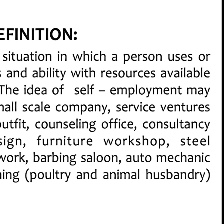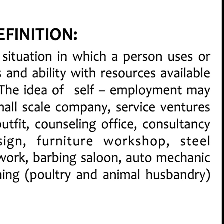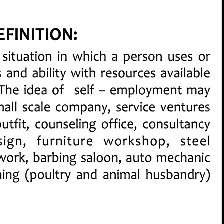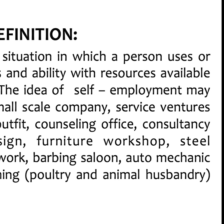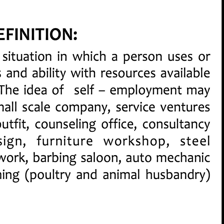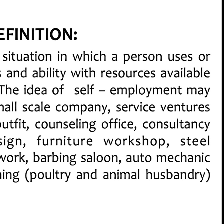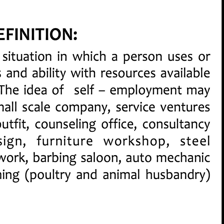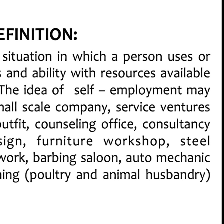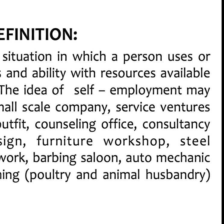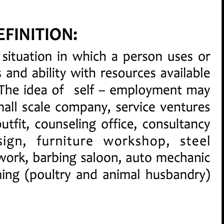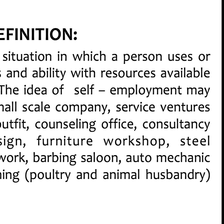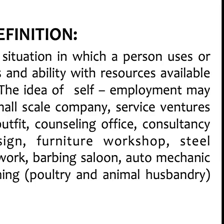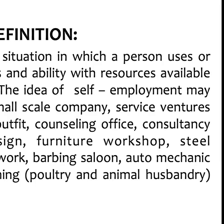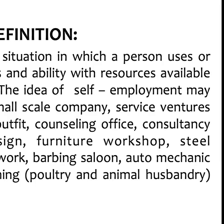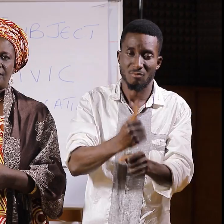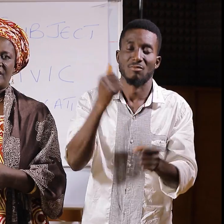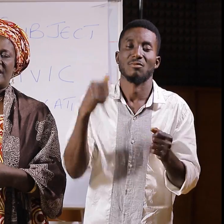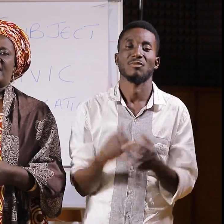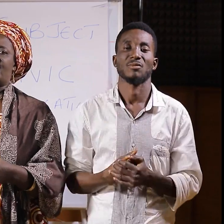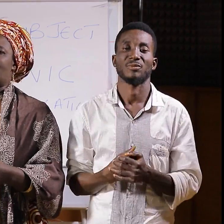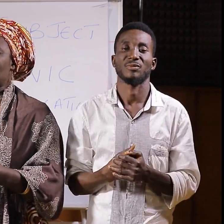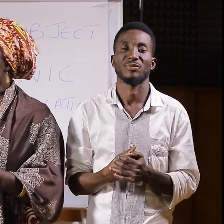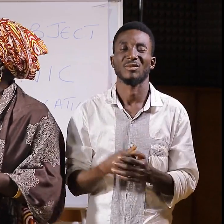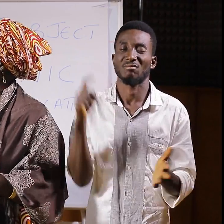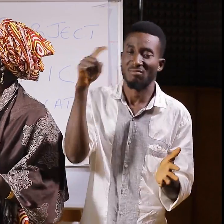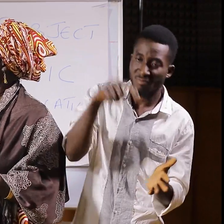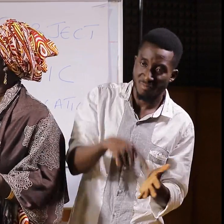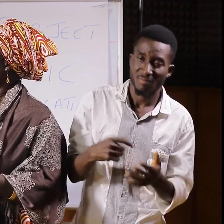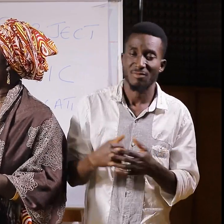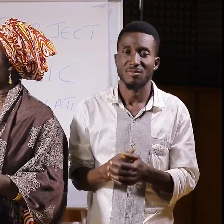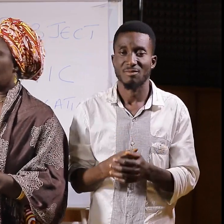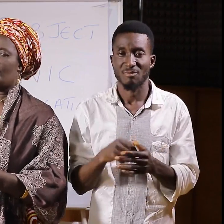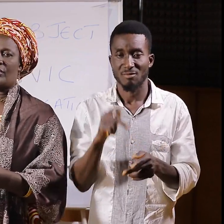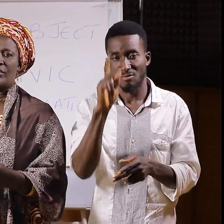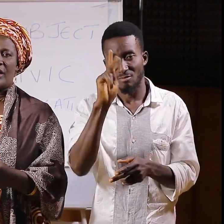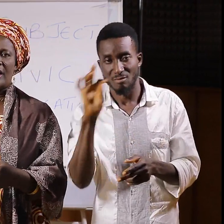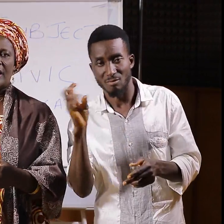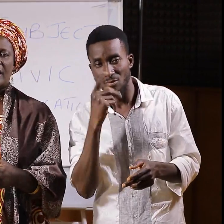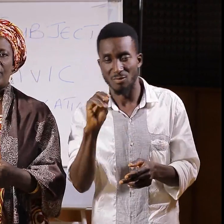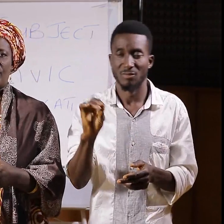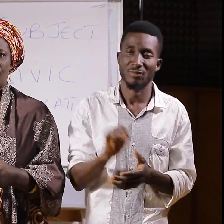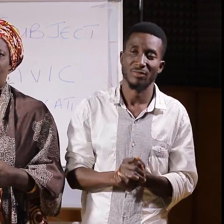and so on and so forth. This kind of